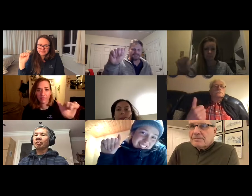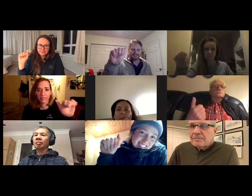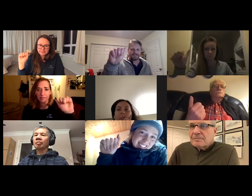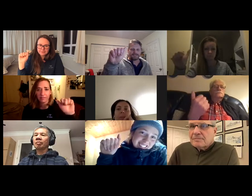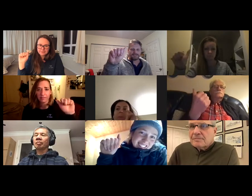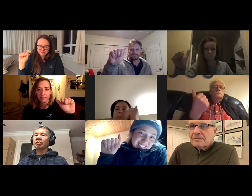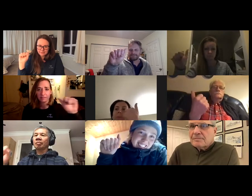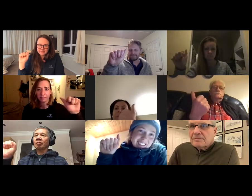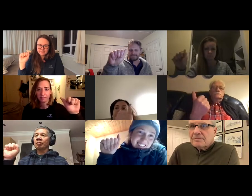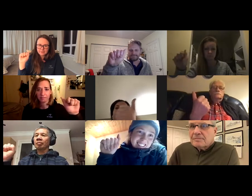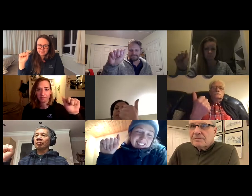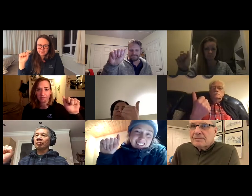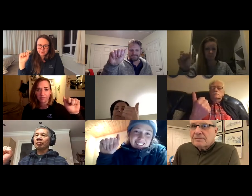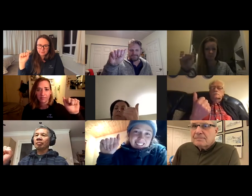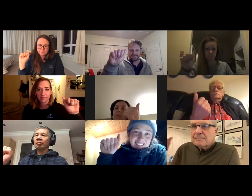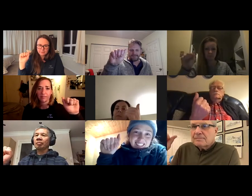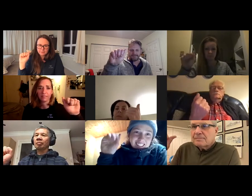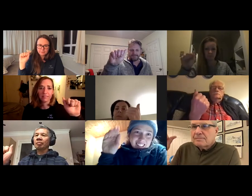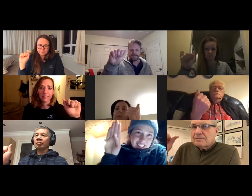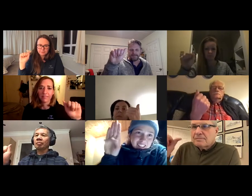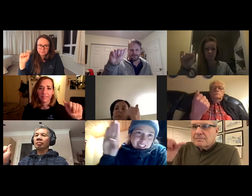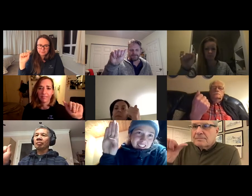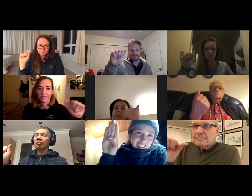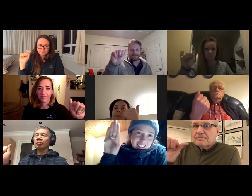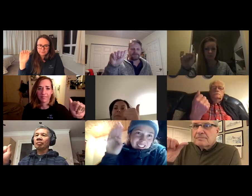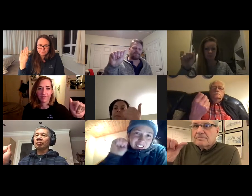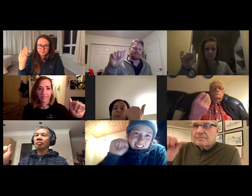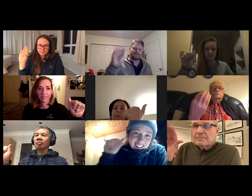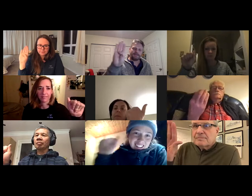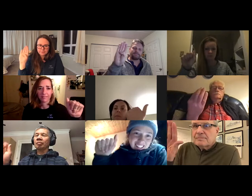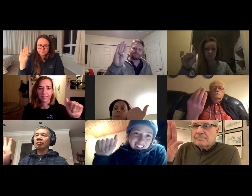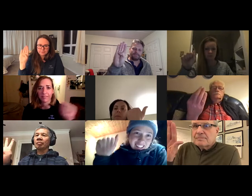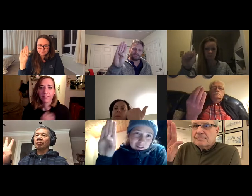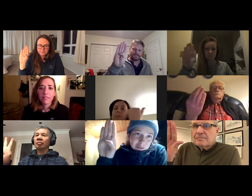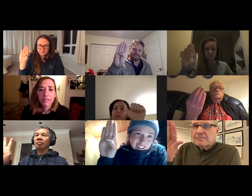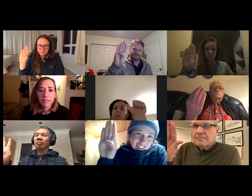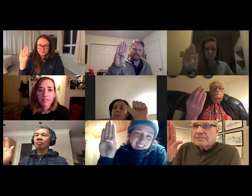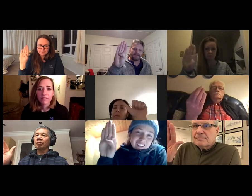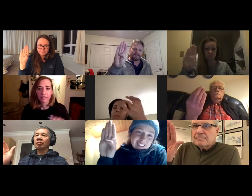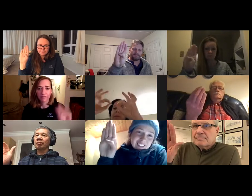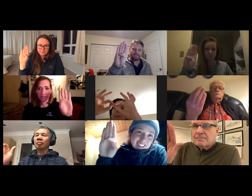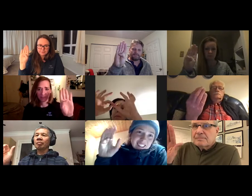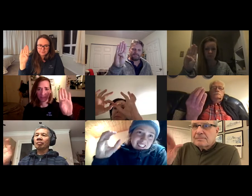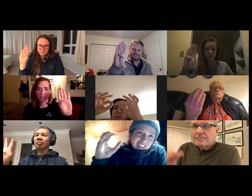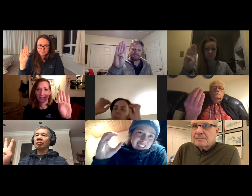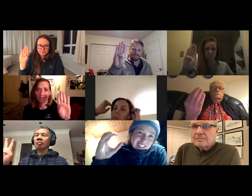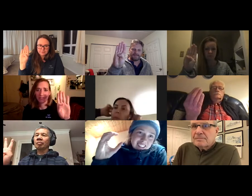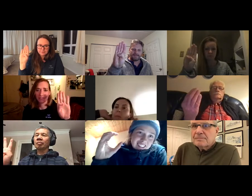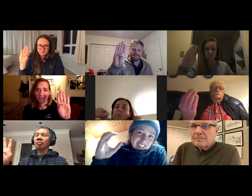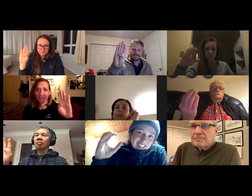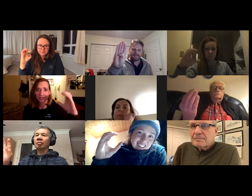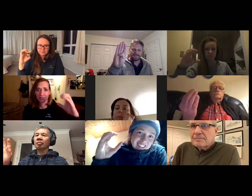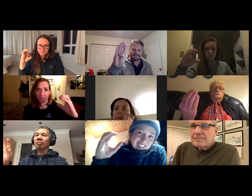A just looks like this. Mm-hmm. Okay, simple thumb going straight up. Okay, B, yep. B. Yep. And then